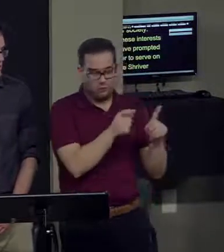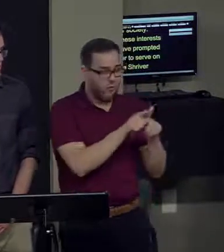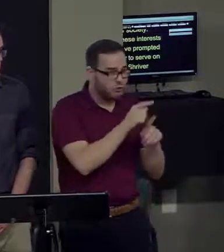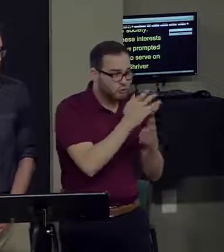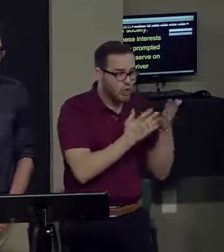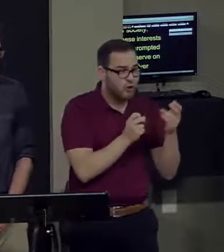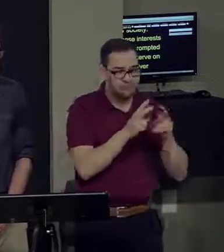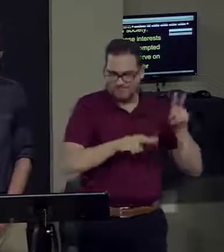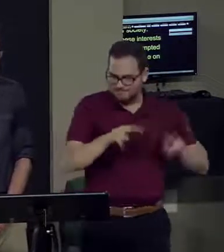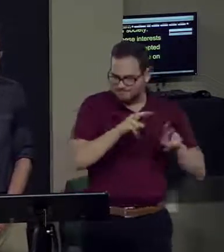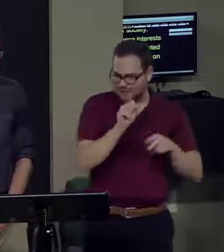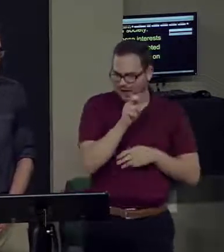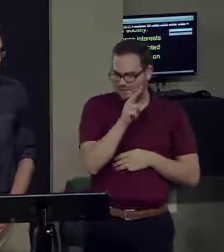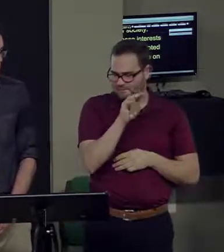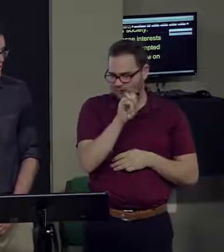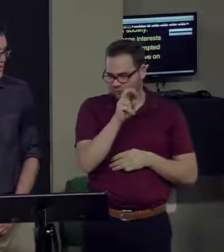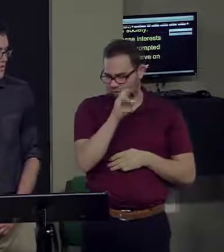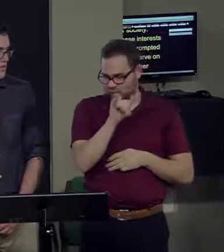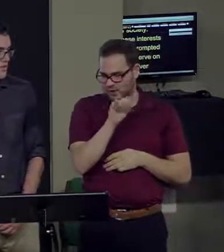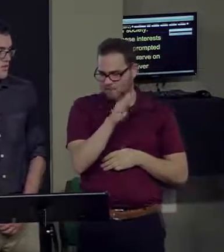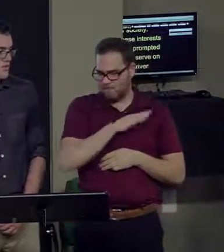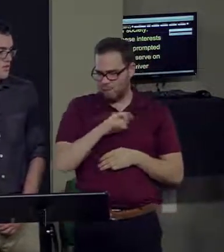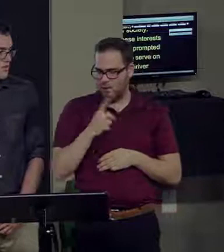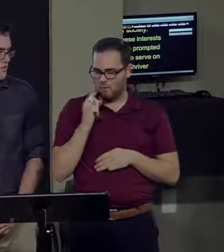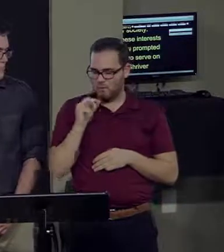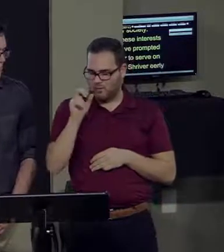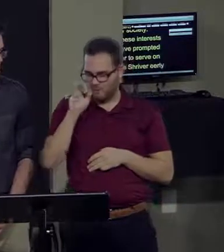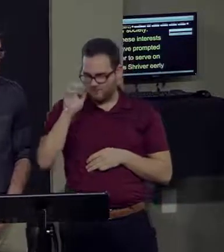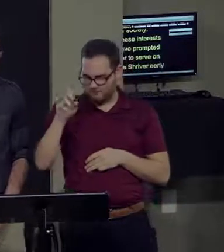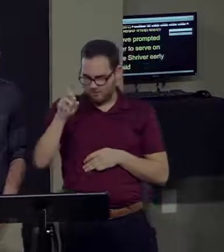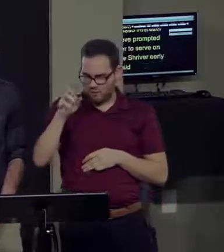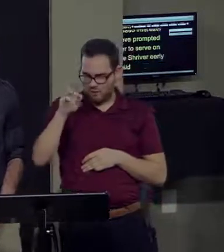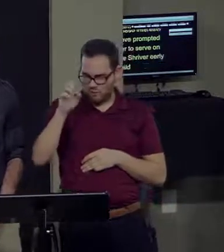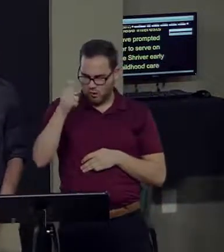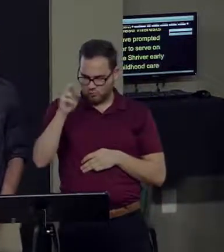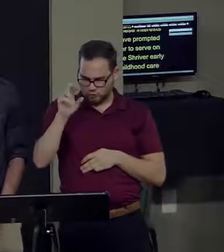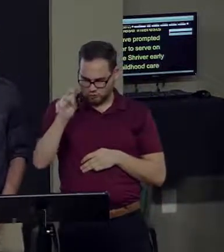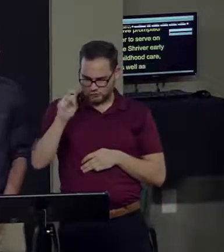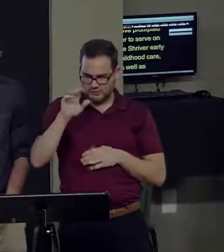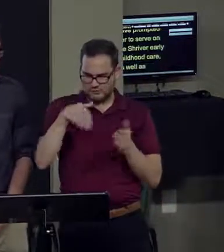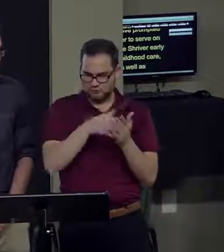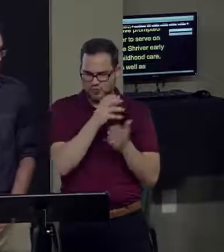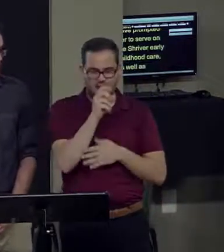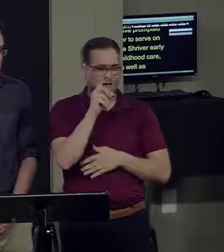as well as on the advisory boards of the Fred Rogers Center,